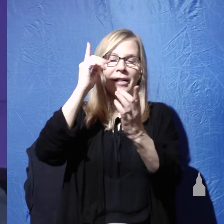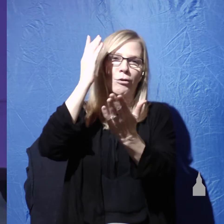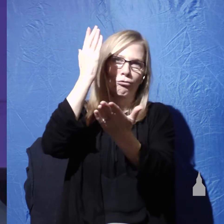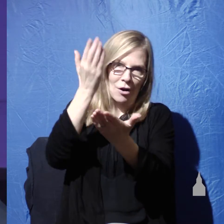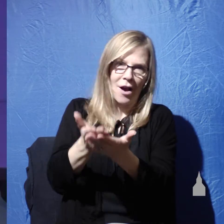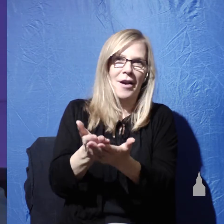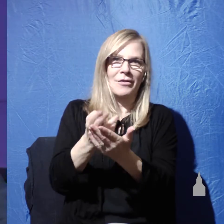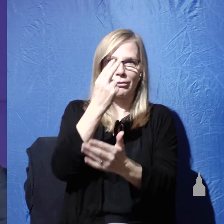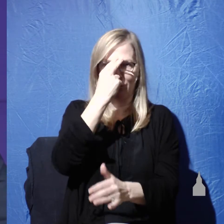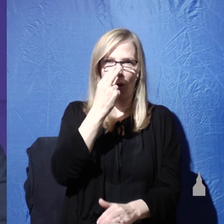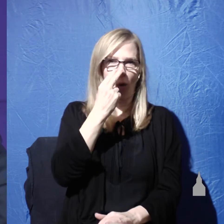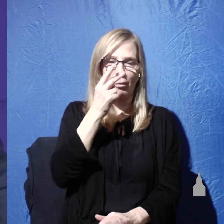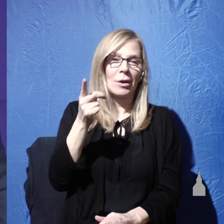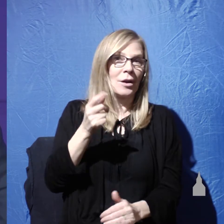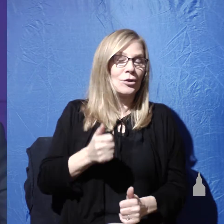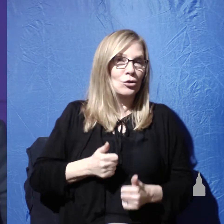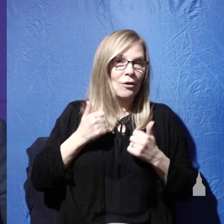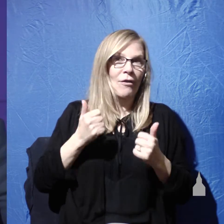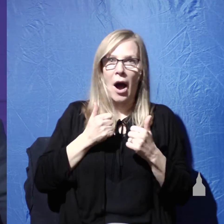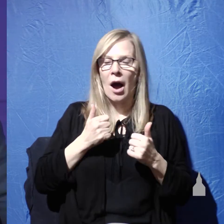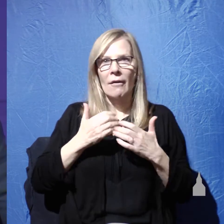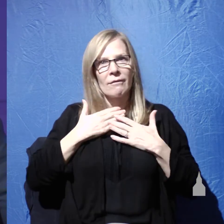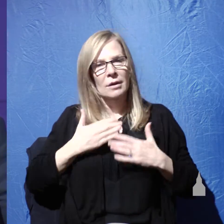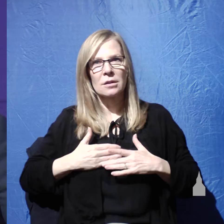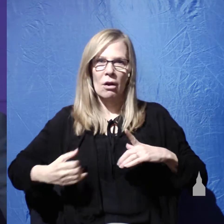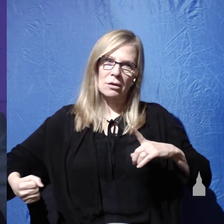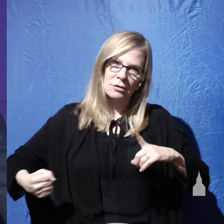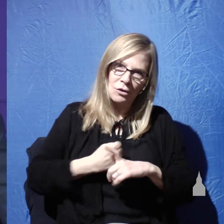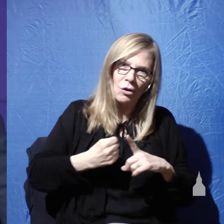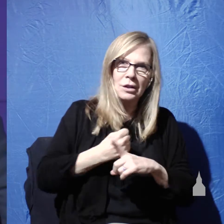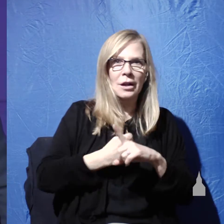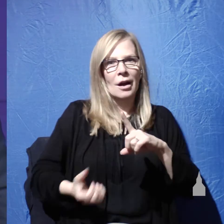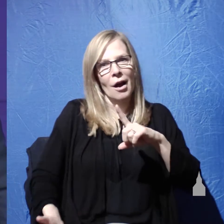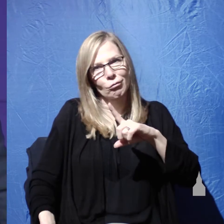having survived being physically assaulted and then